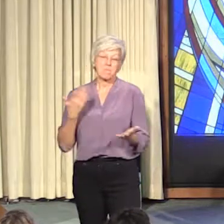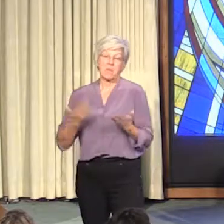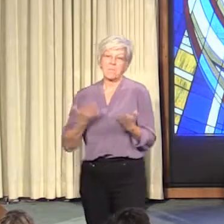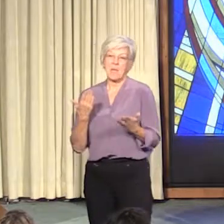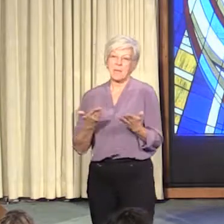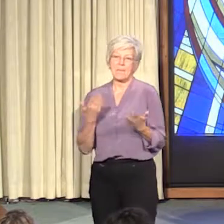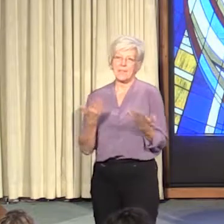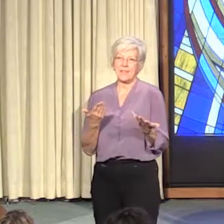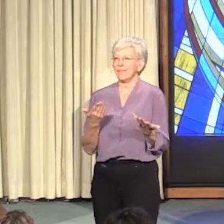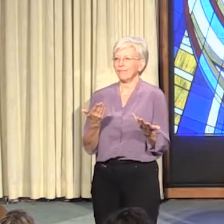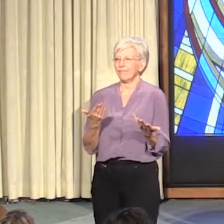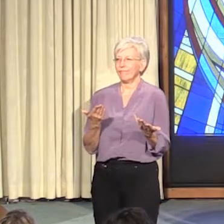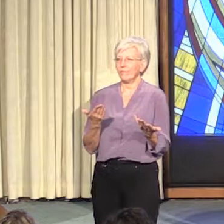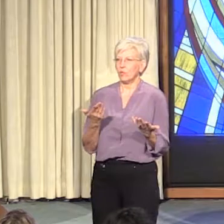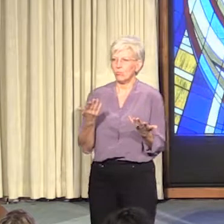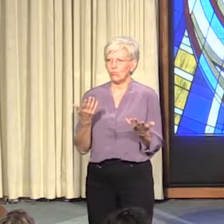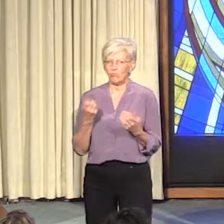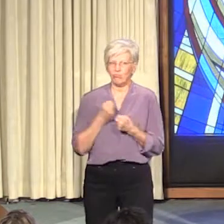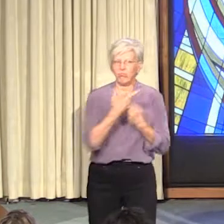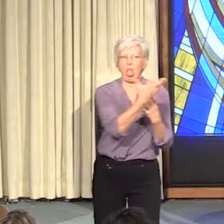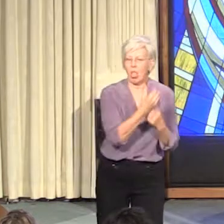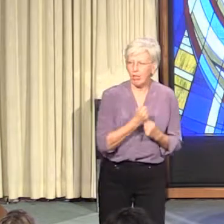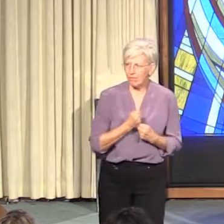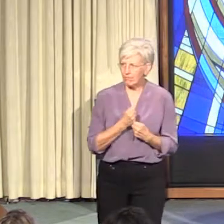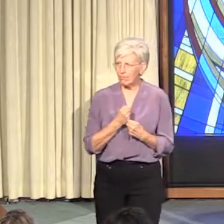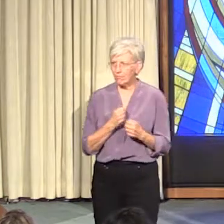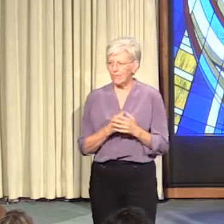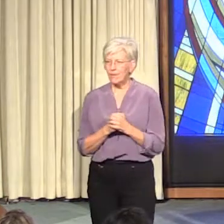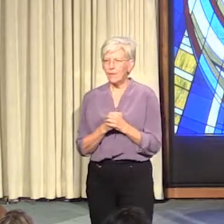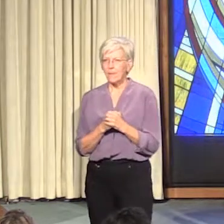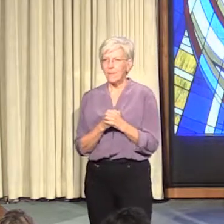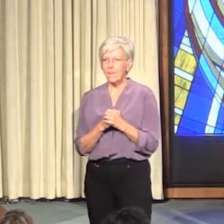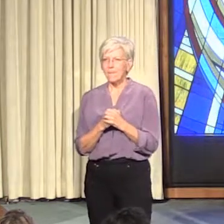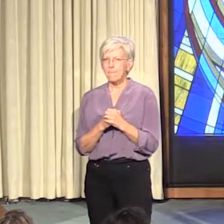you lash back at them.